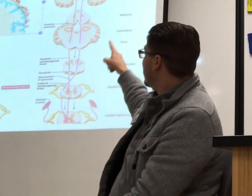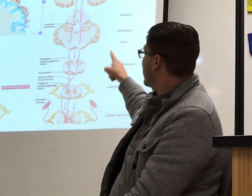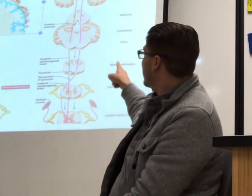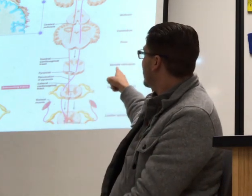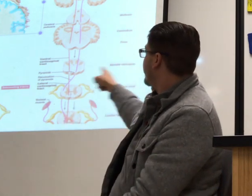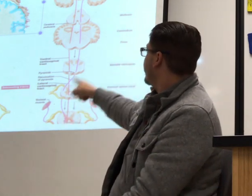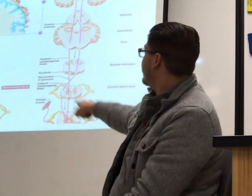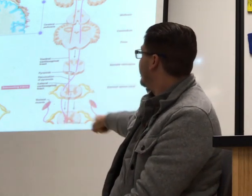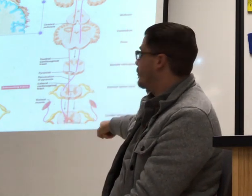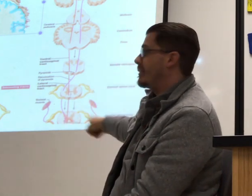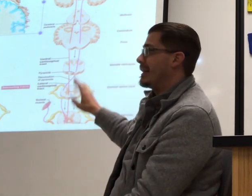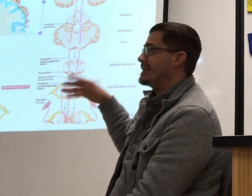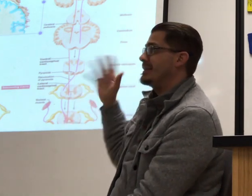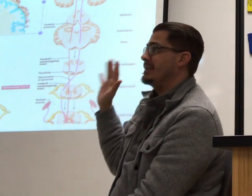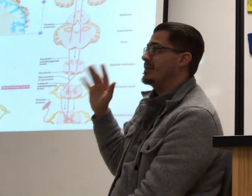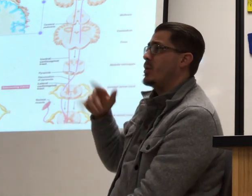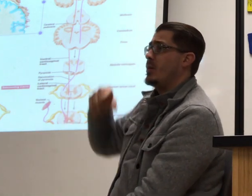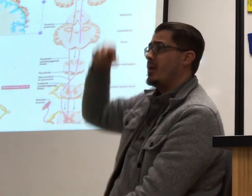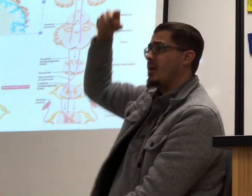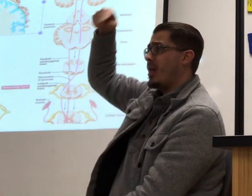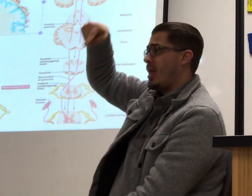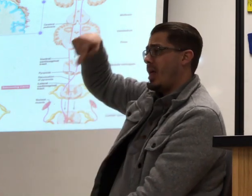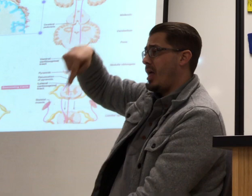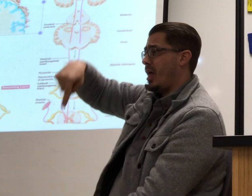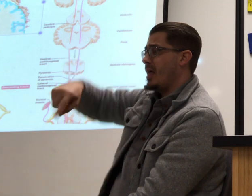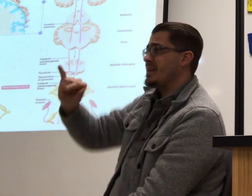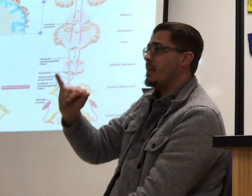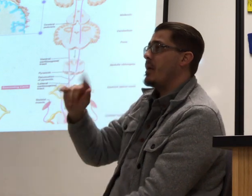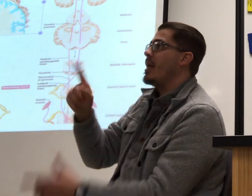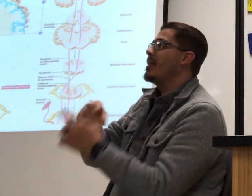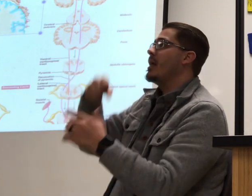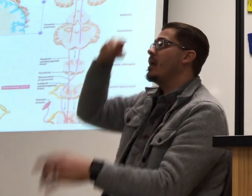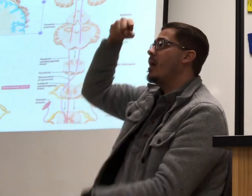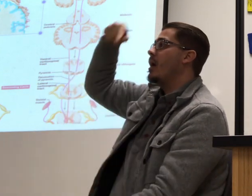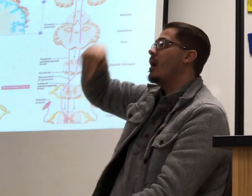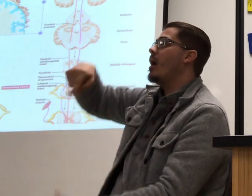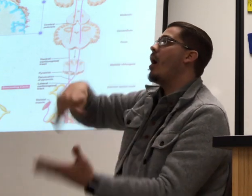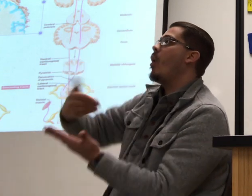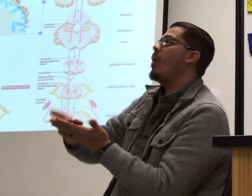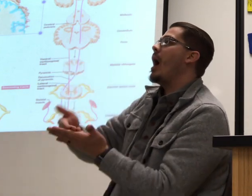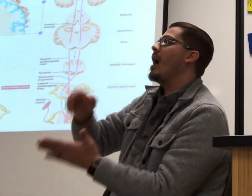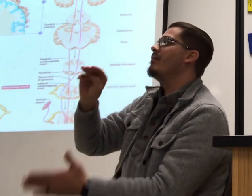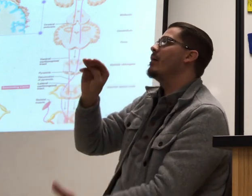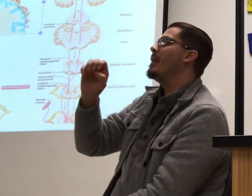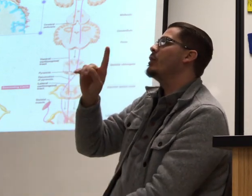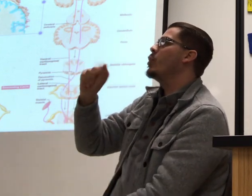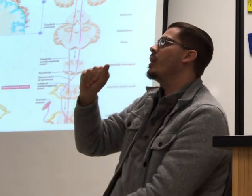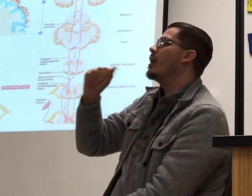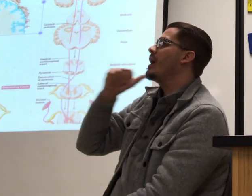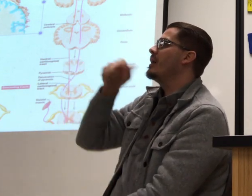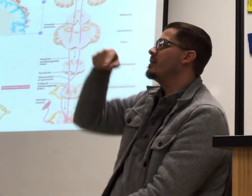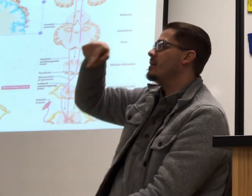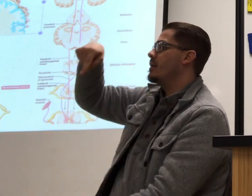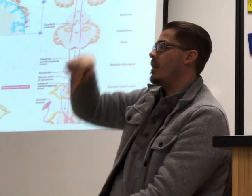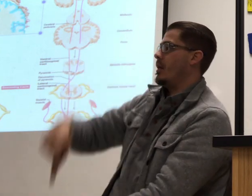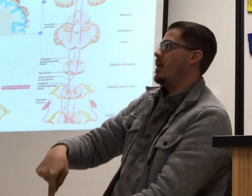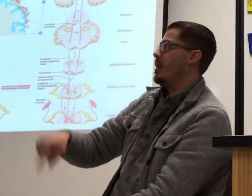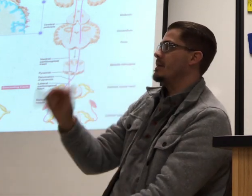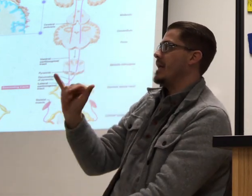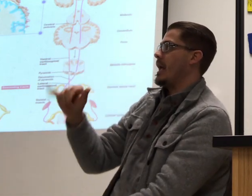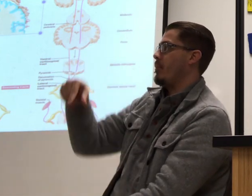this is all the same. It descends through all these things. But when it gets to medulla, it doesn't descend